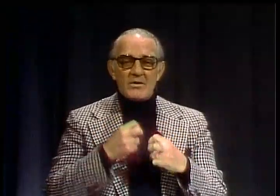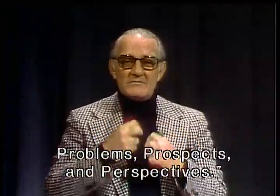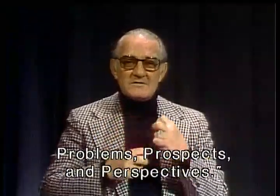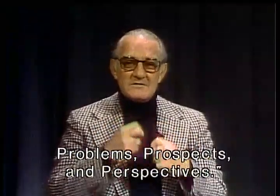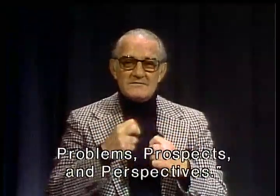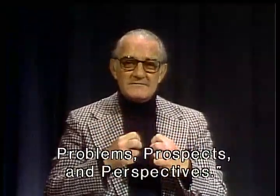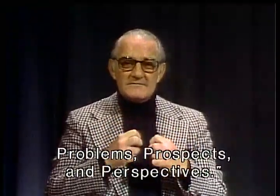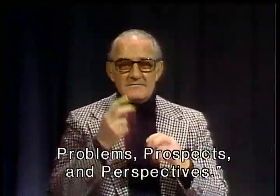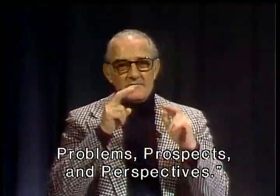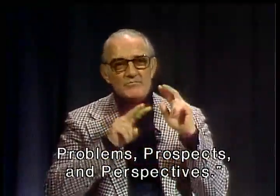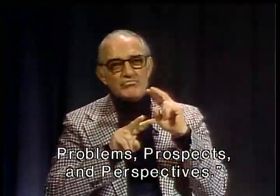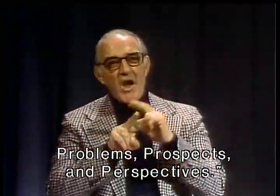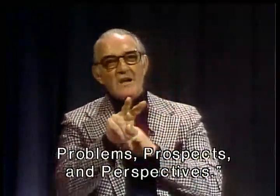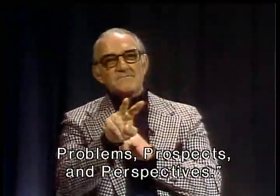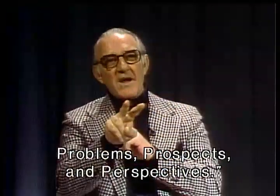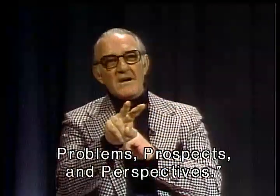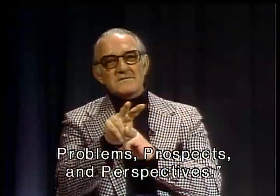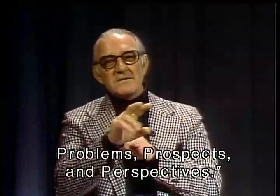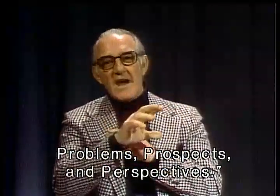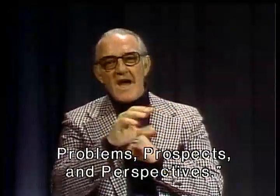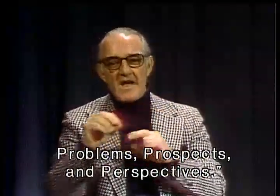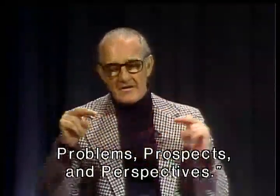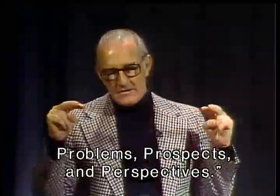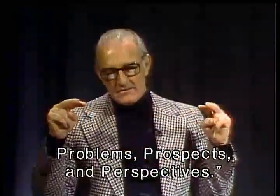Problems, prospects, and